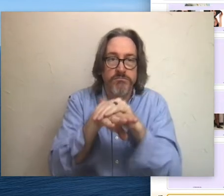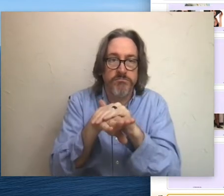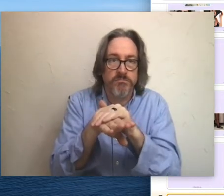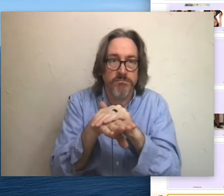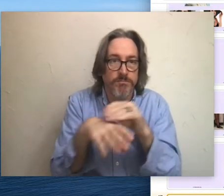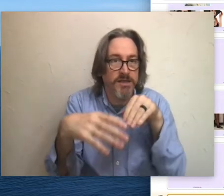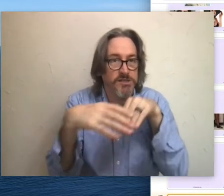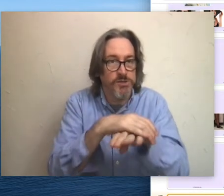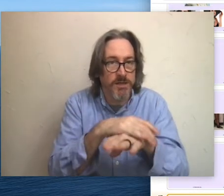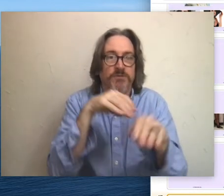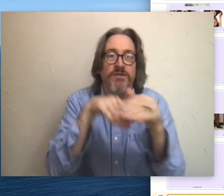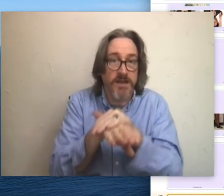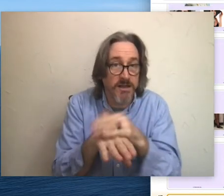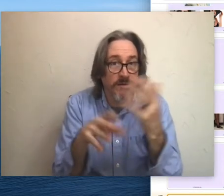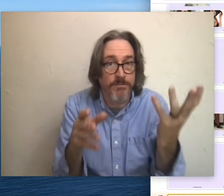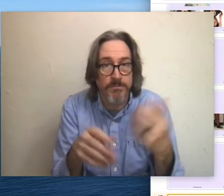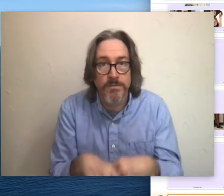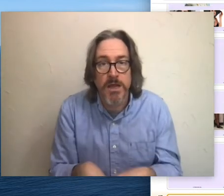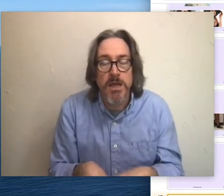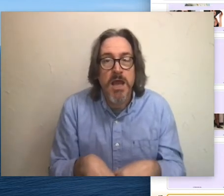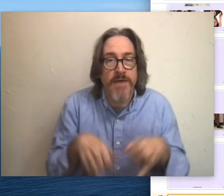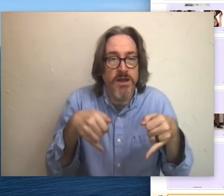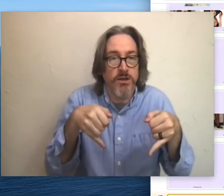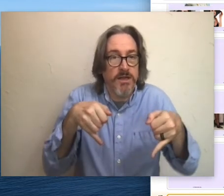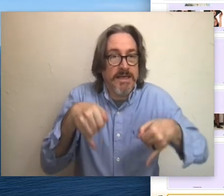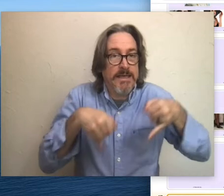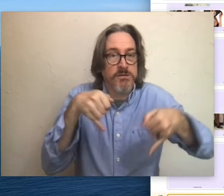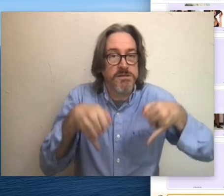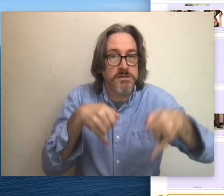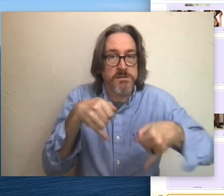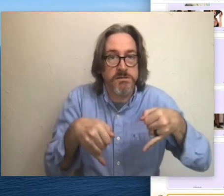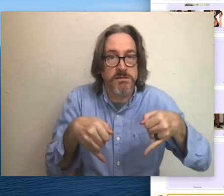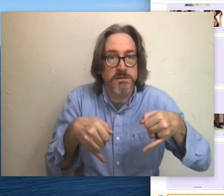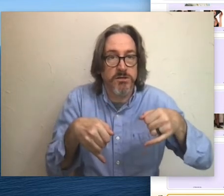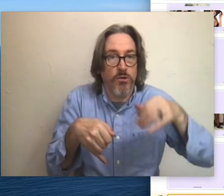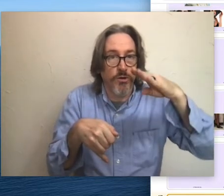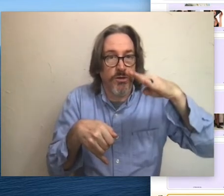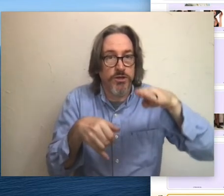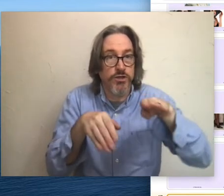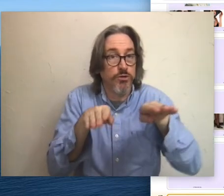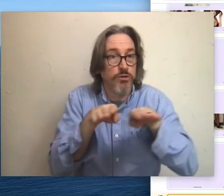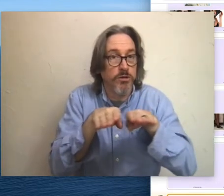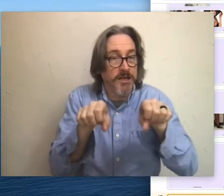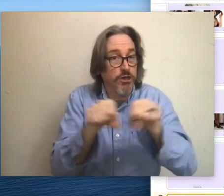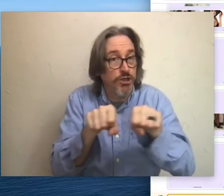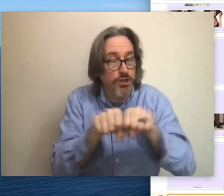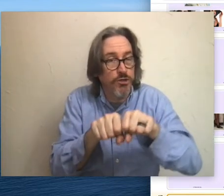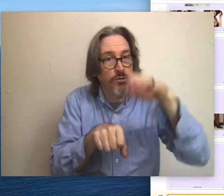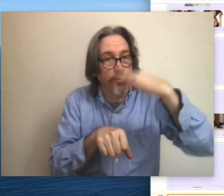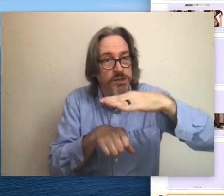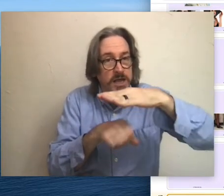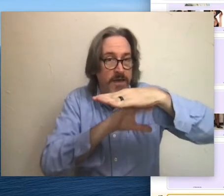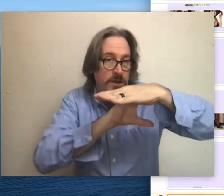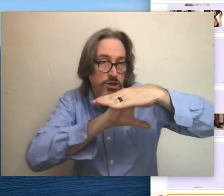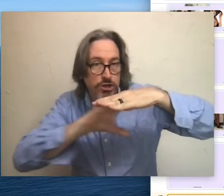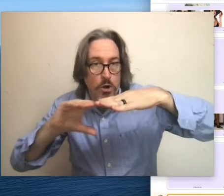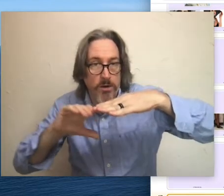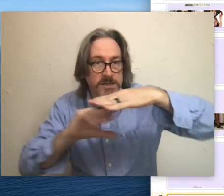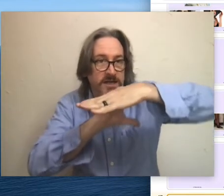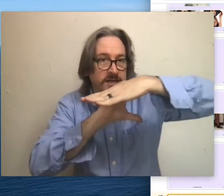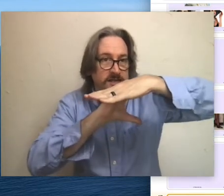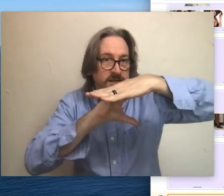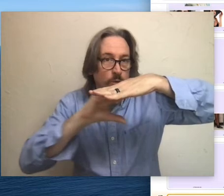boots because you slip your feet into them. And then heels, or you could do like shoes and then